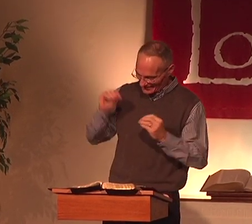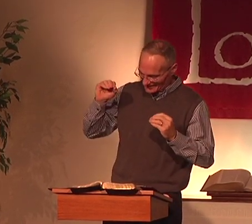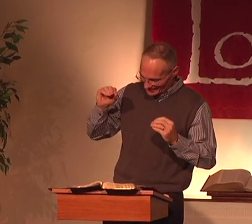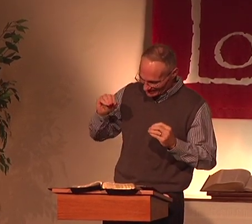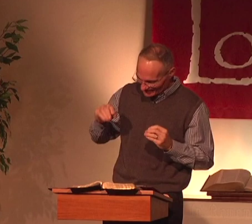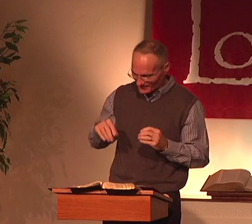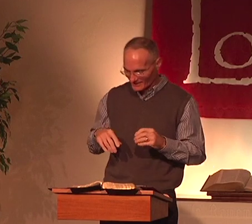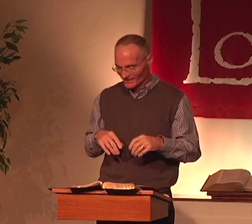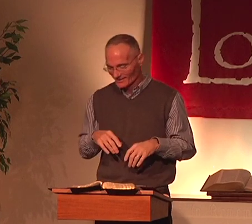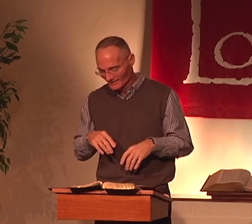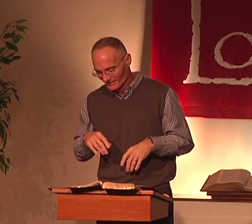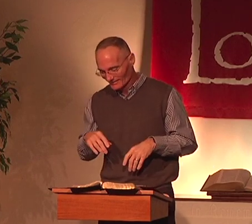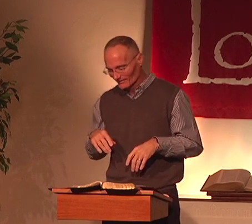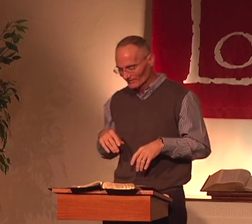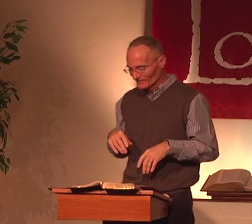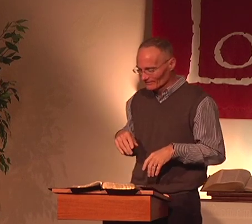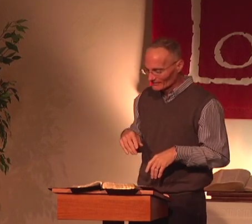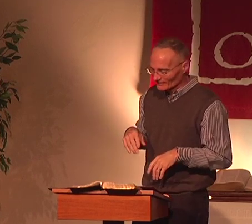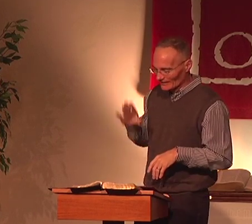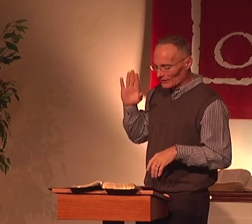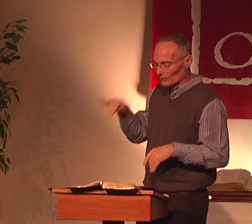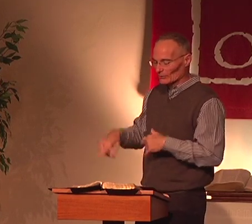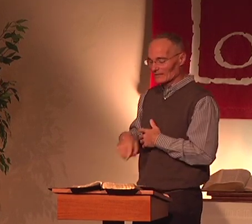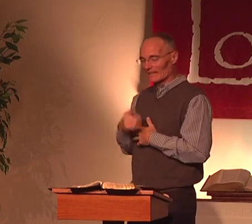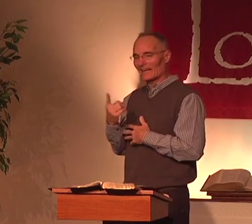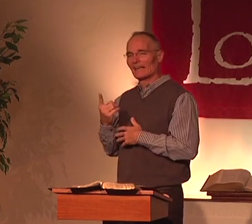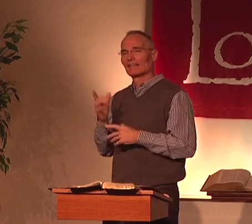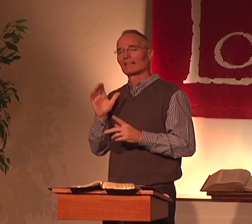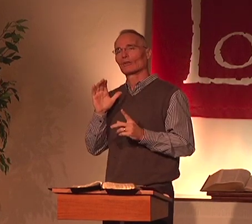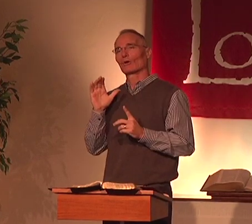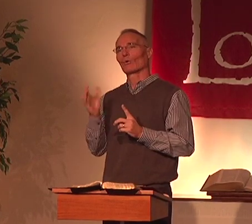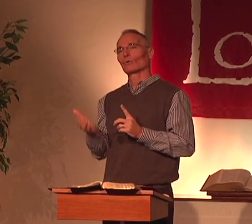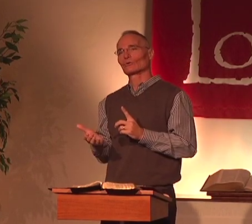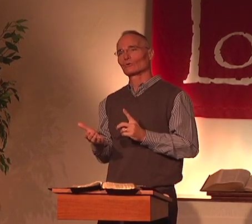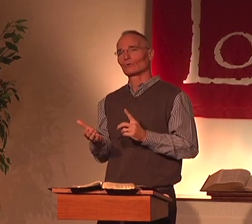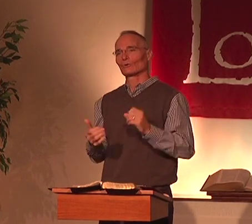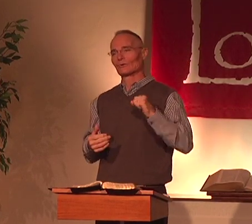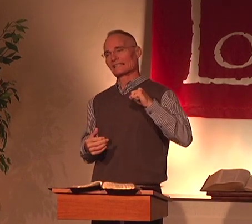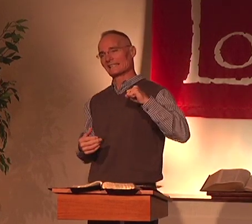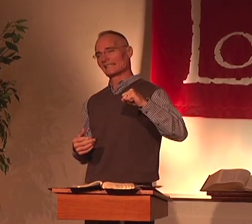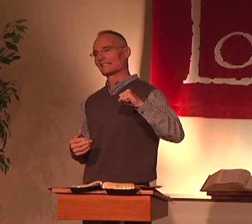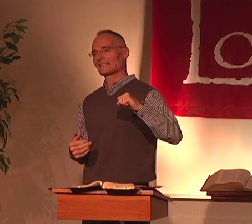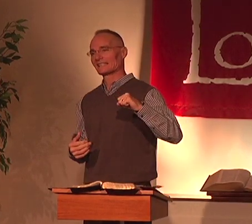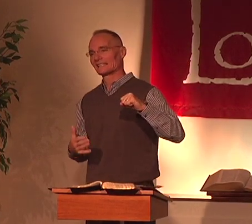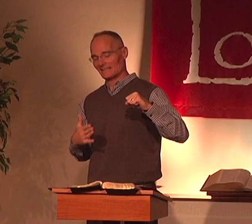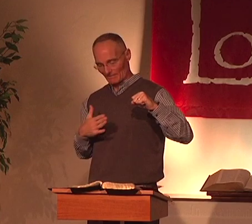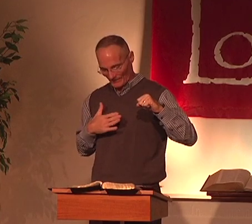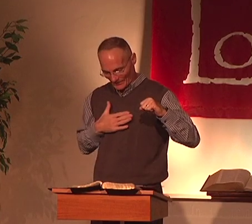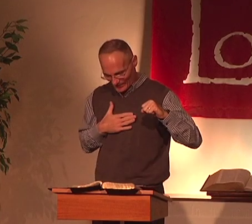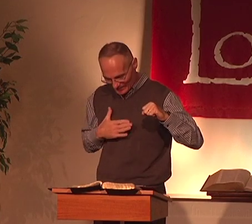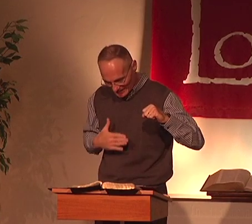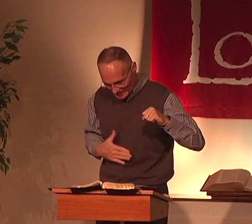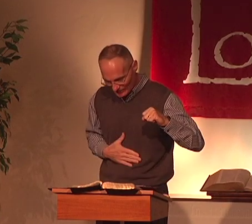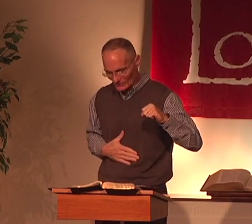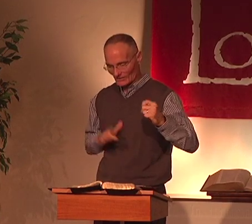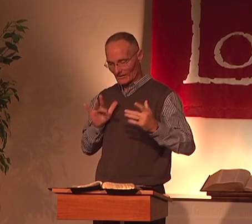each Other with A holy Kiss And I Know today Culturally We're a little Resistant to That That